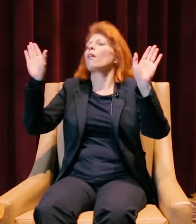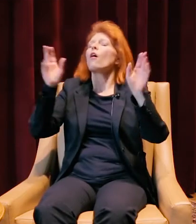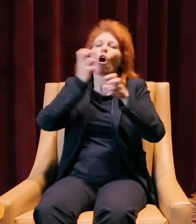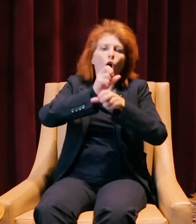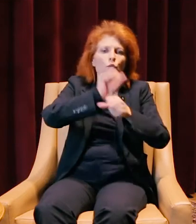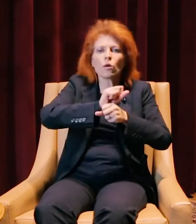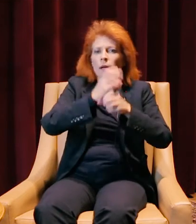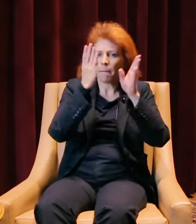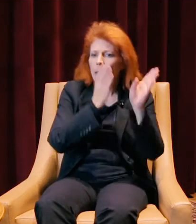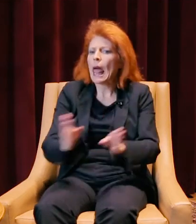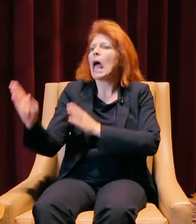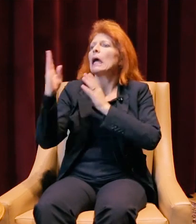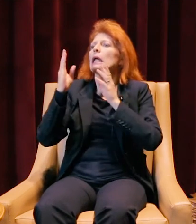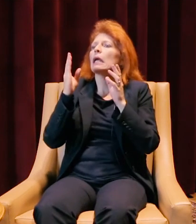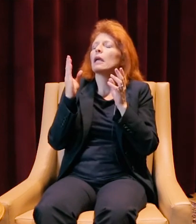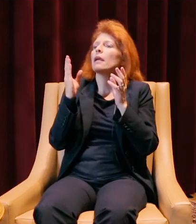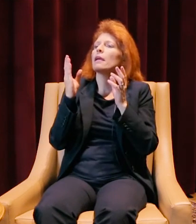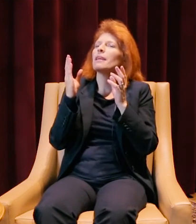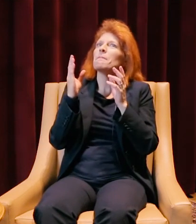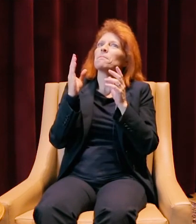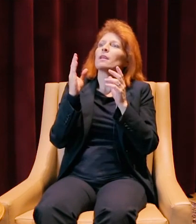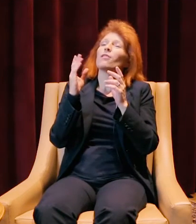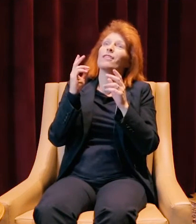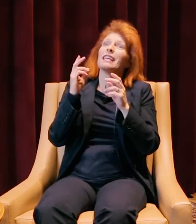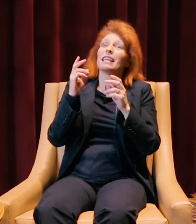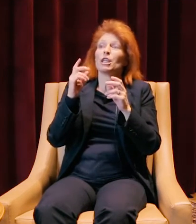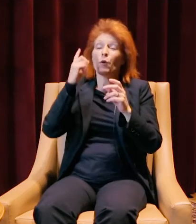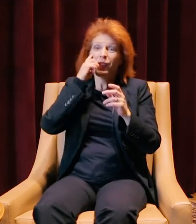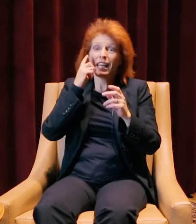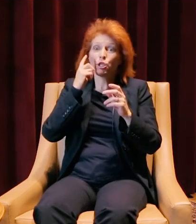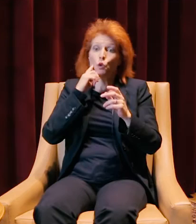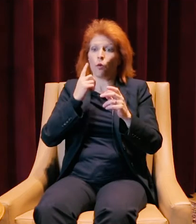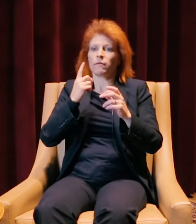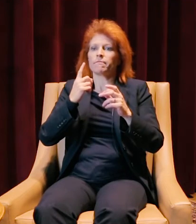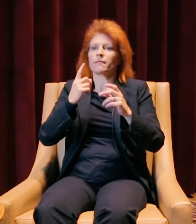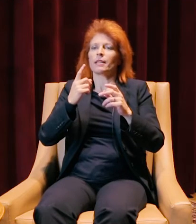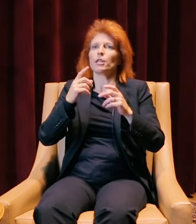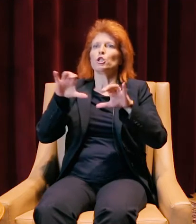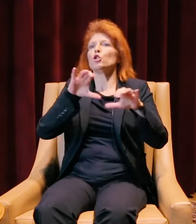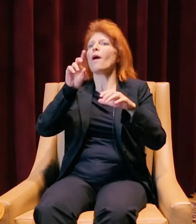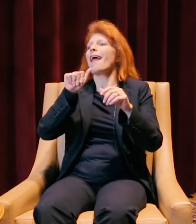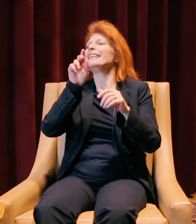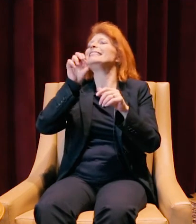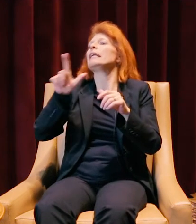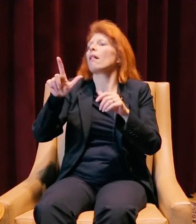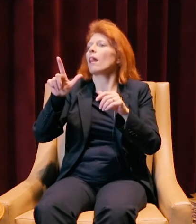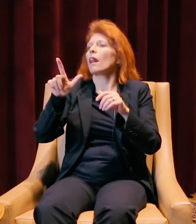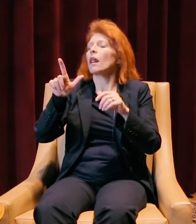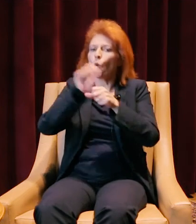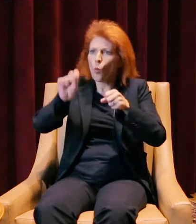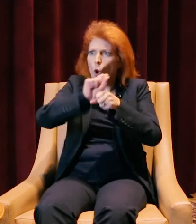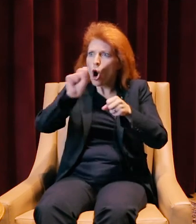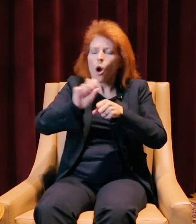then what will appear to be the hard part of getting a deal done, for example, is not. The hard part is